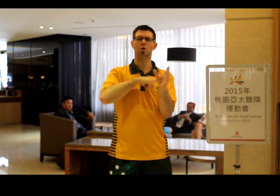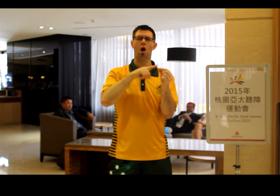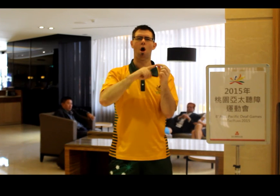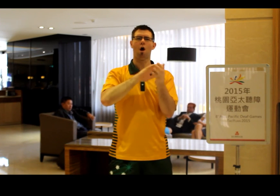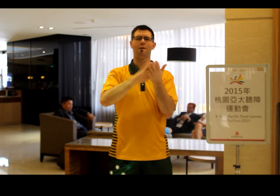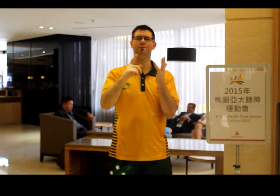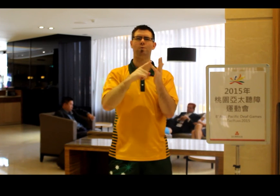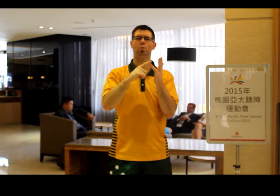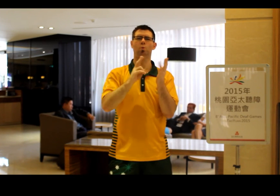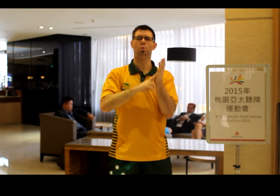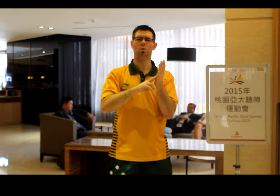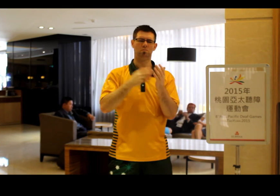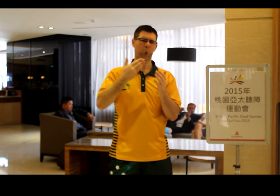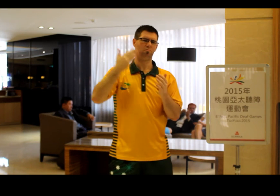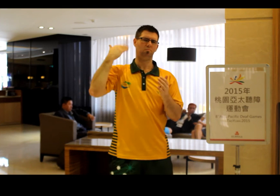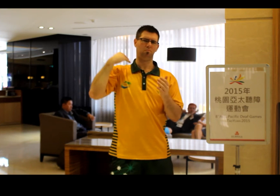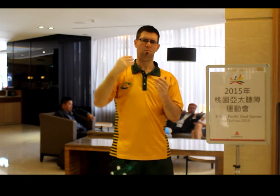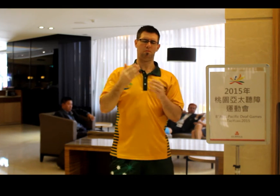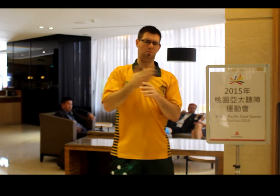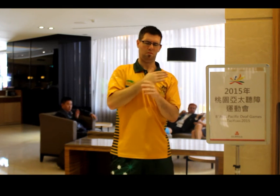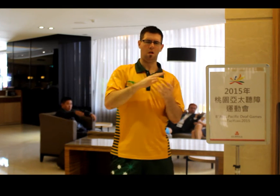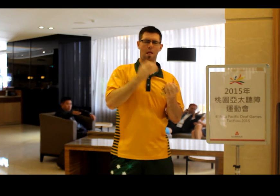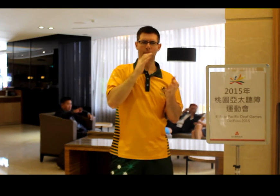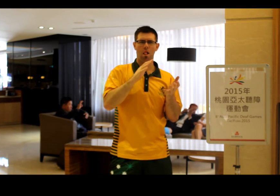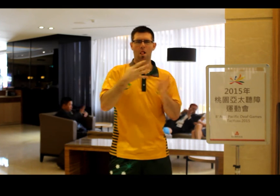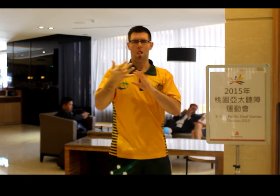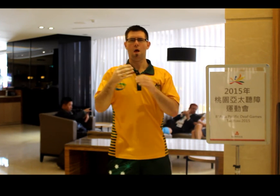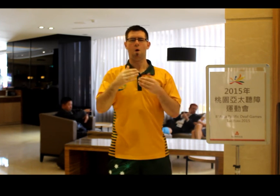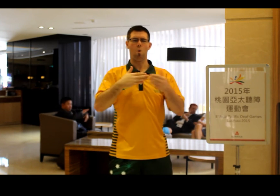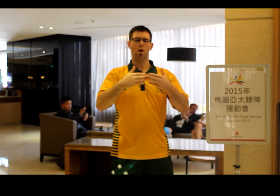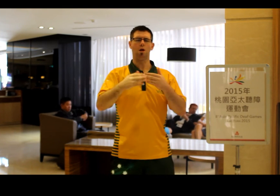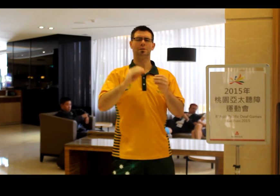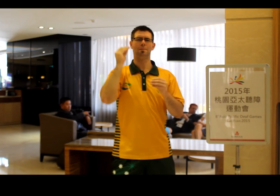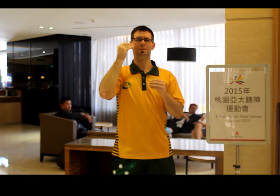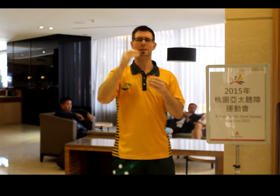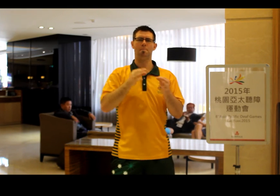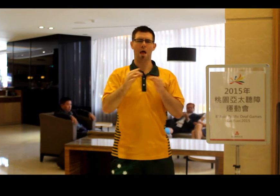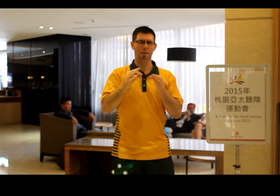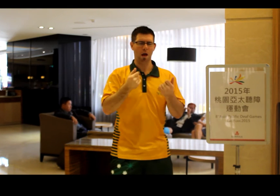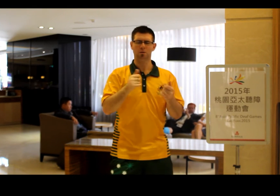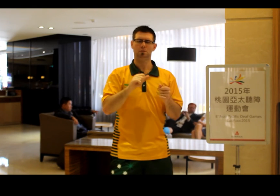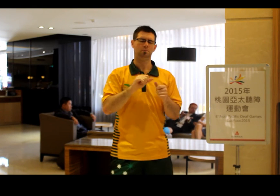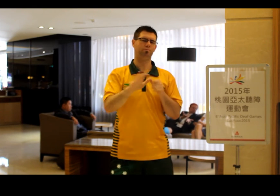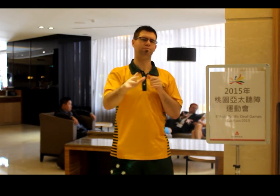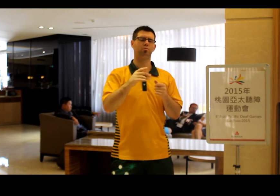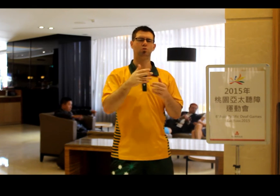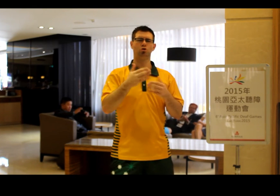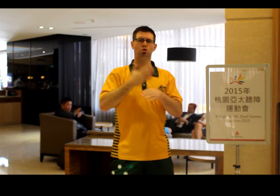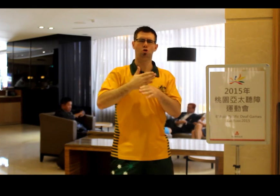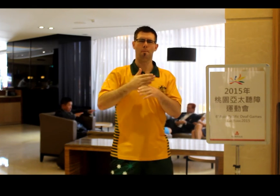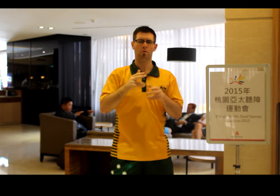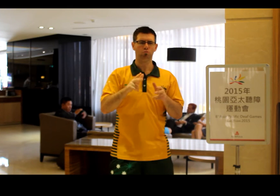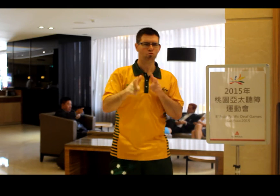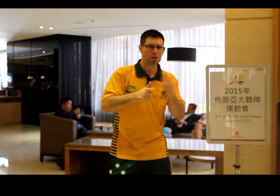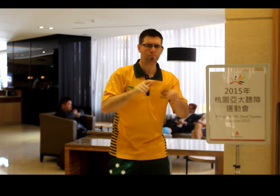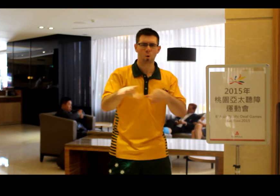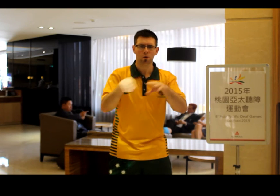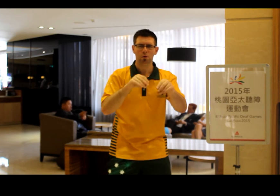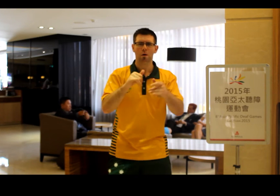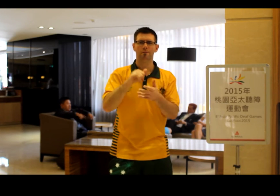through Taiwan, so that caused a few issues a few days ago. And the organising committee have done a fantastic